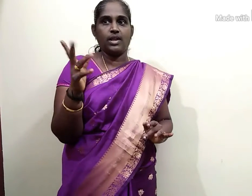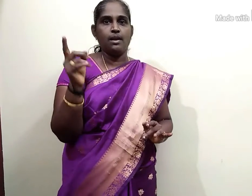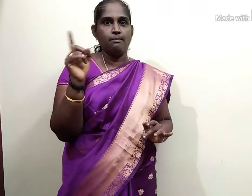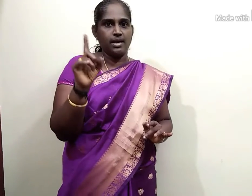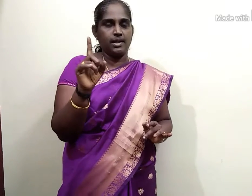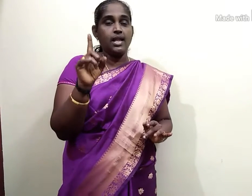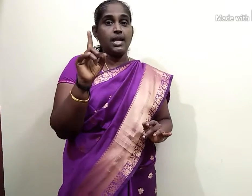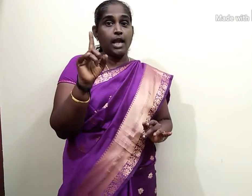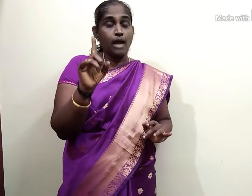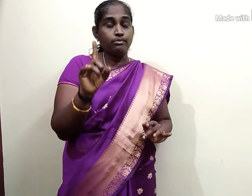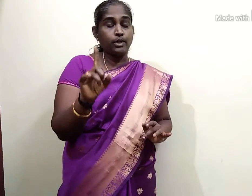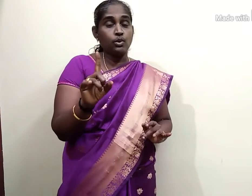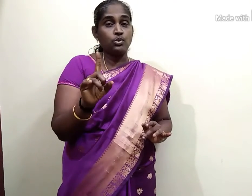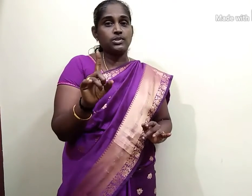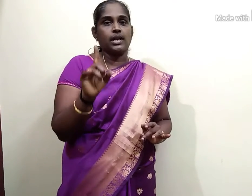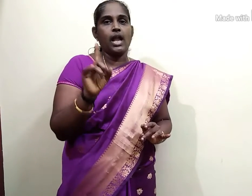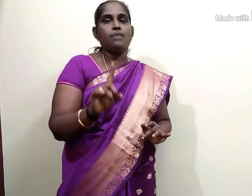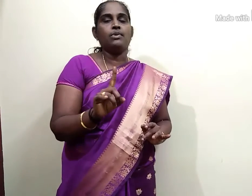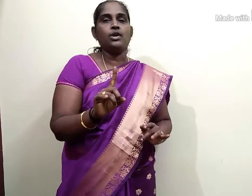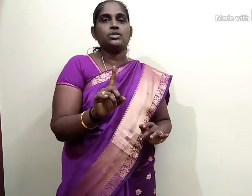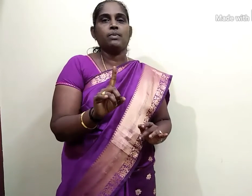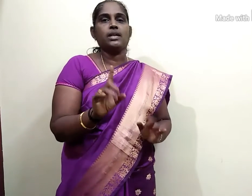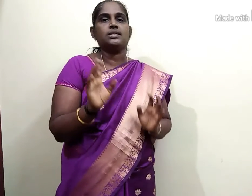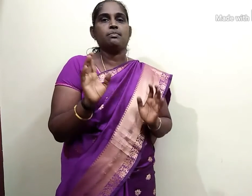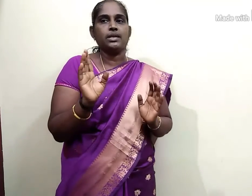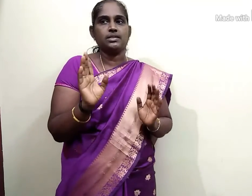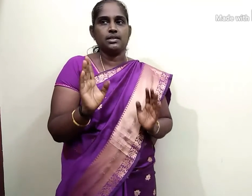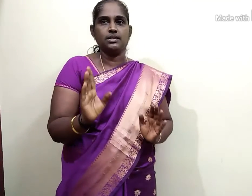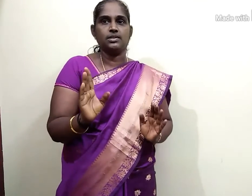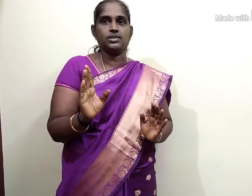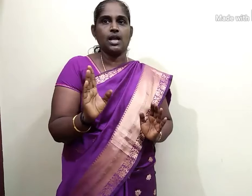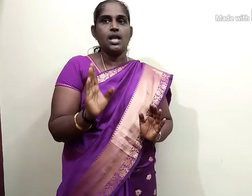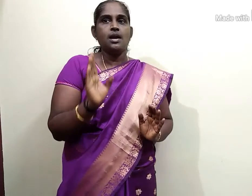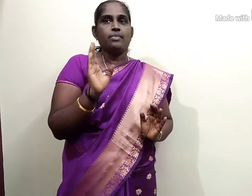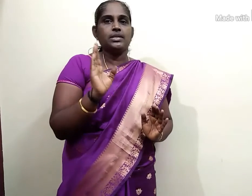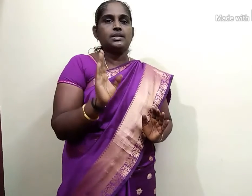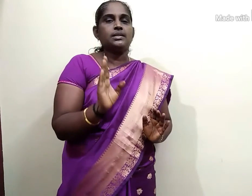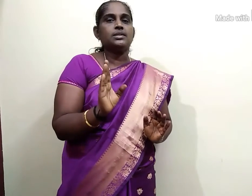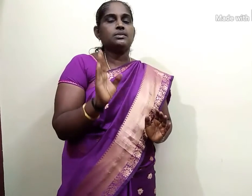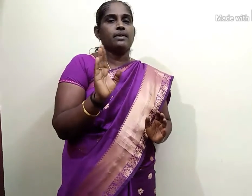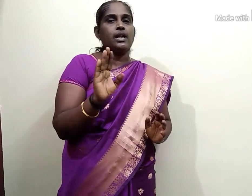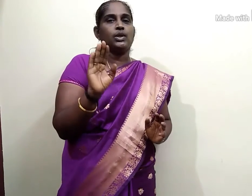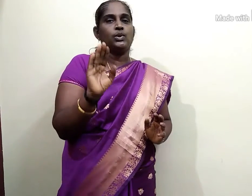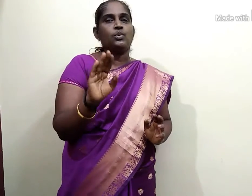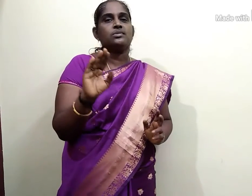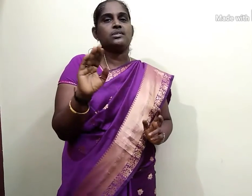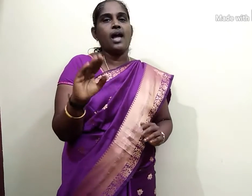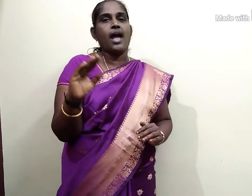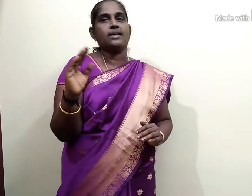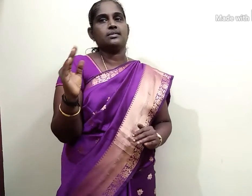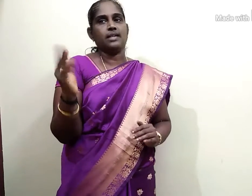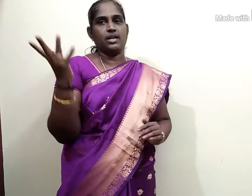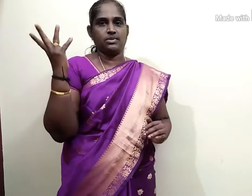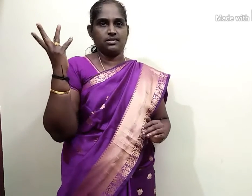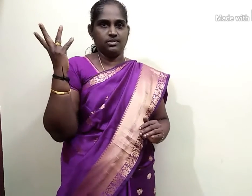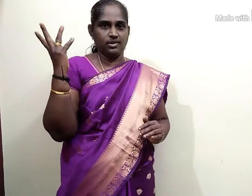slavery, but captives. Captives means prisoners. Prisoners were used as slaves.